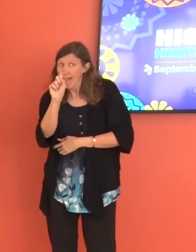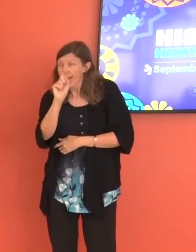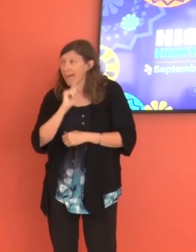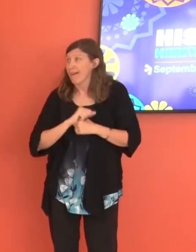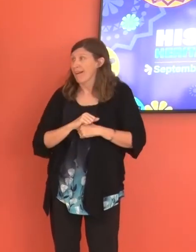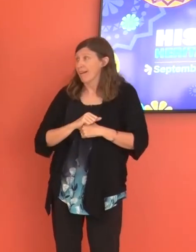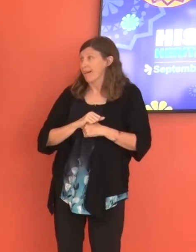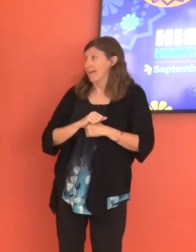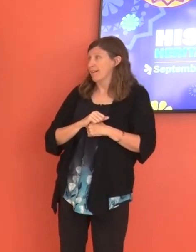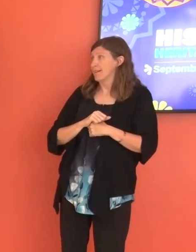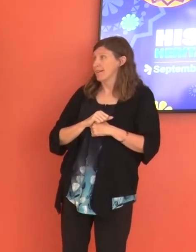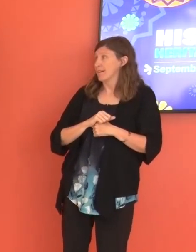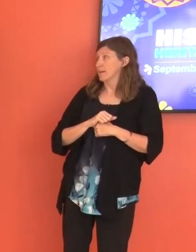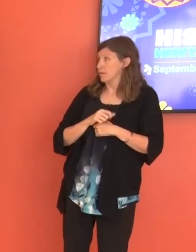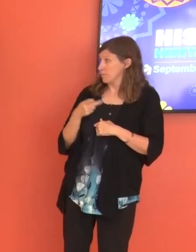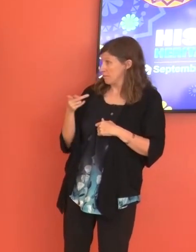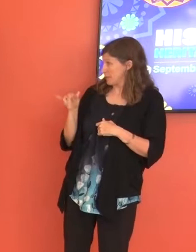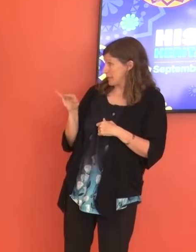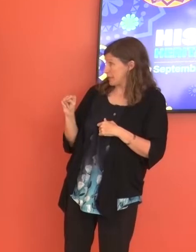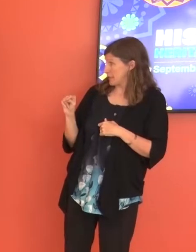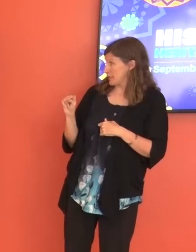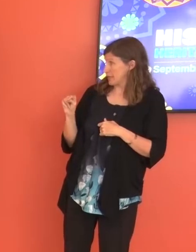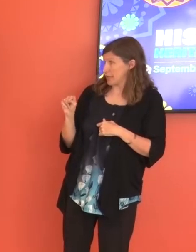At the Pinnacle campus?